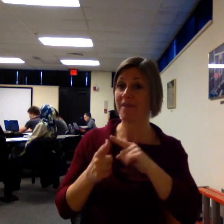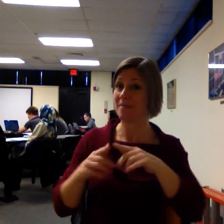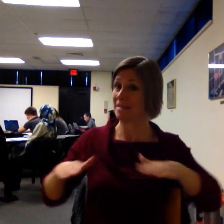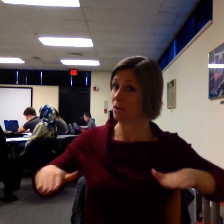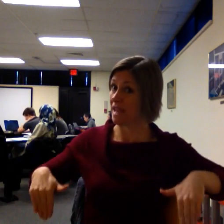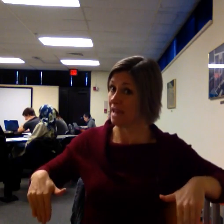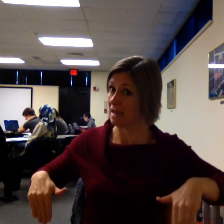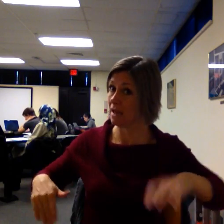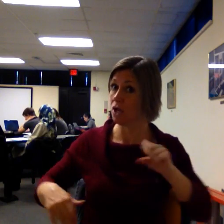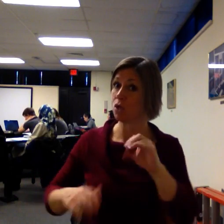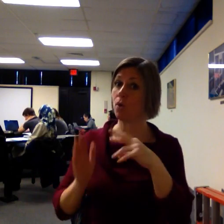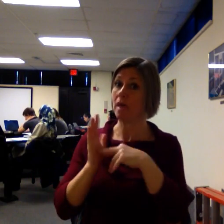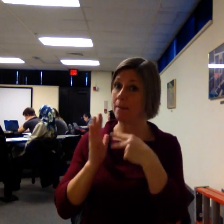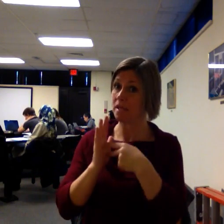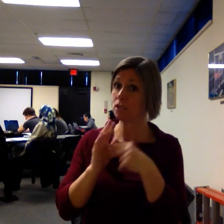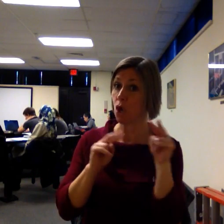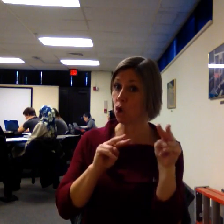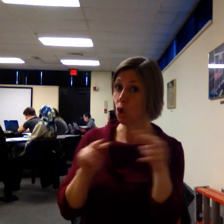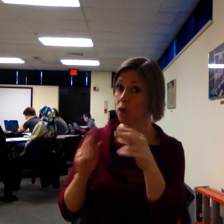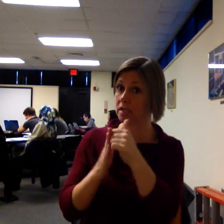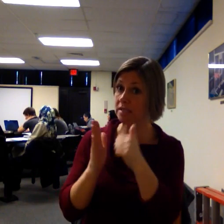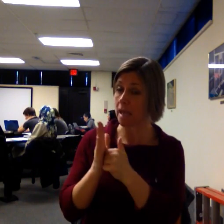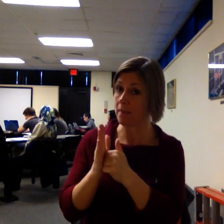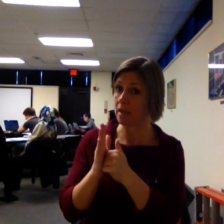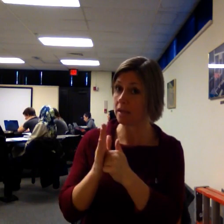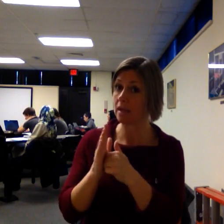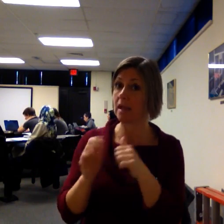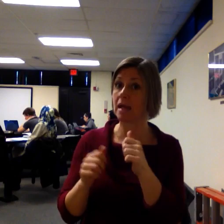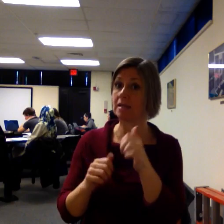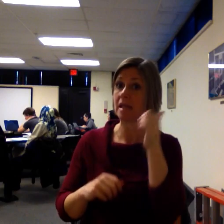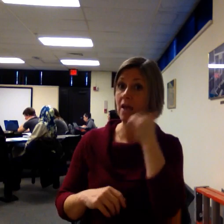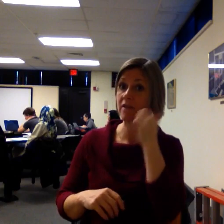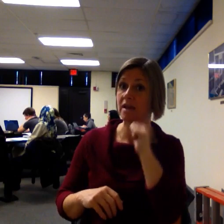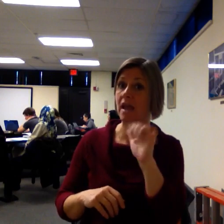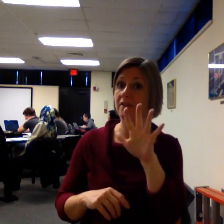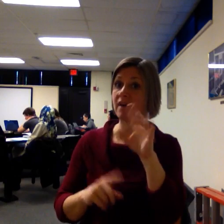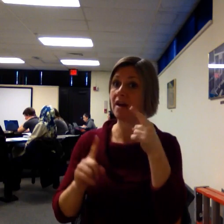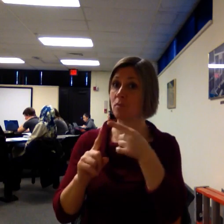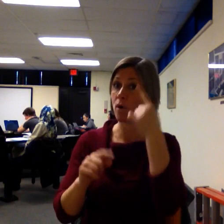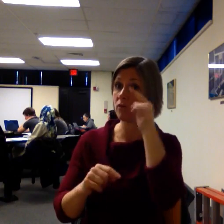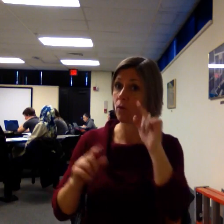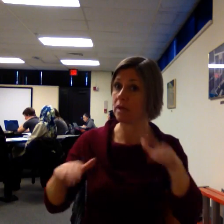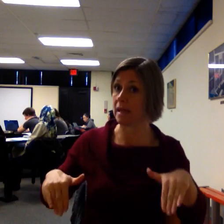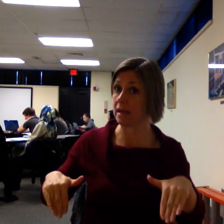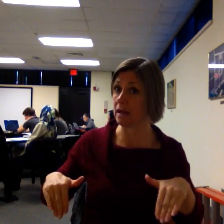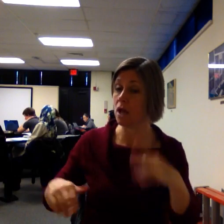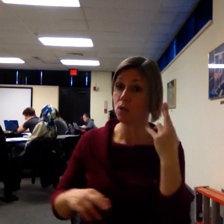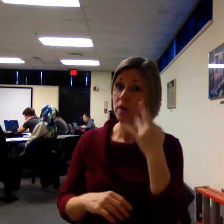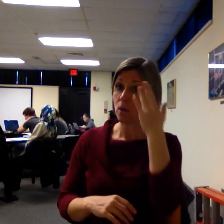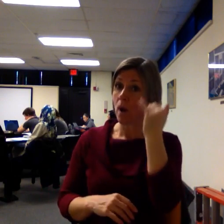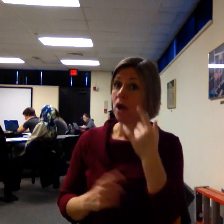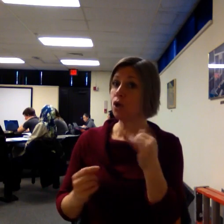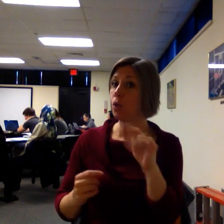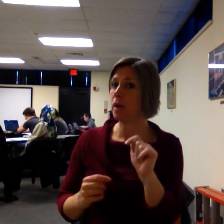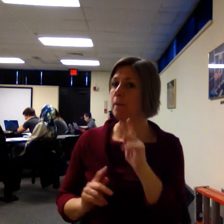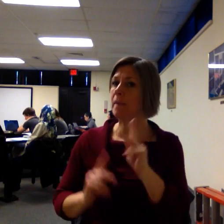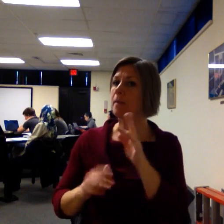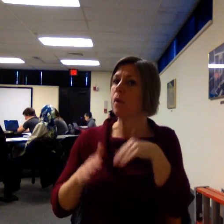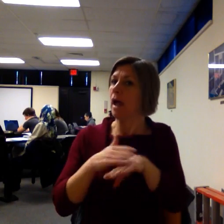start looking at the assignment because it's 5 points per day for being late. The reason I do that is because otherwise people come in and they keep